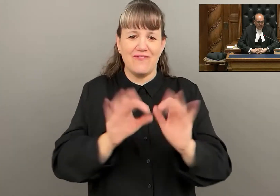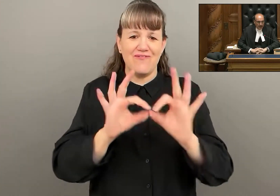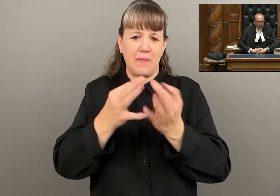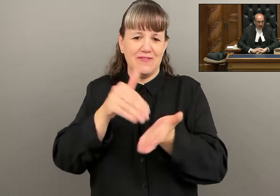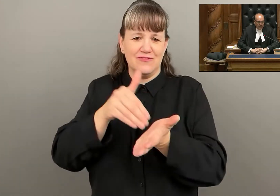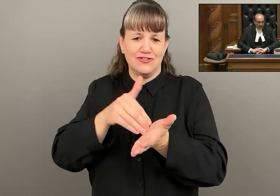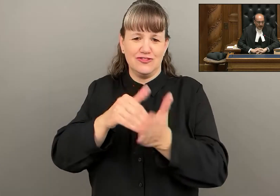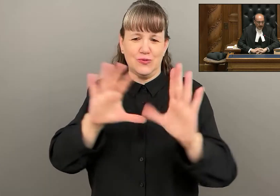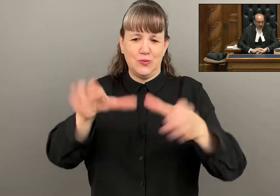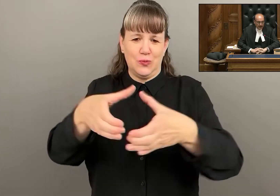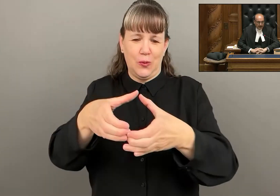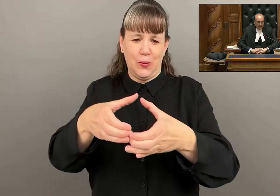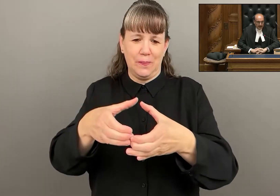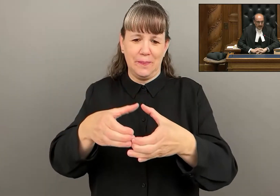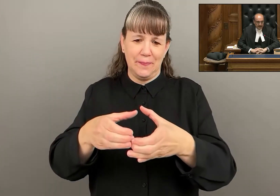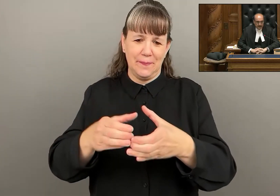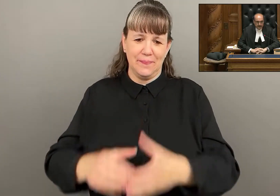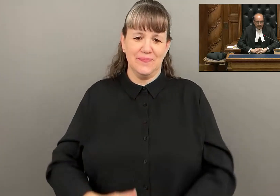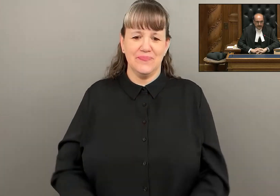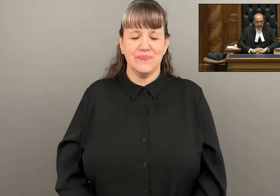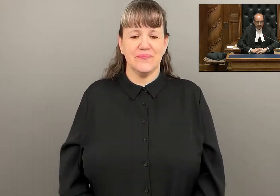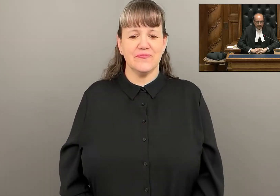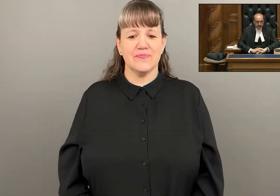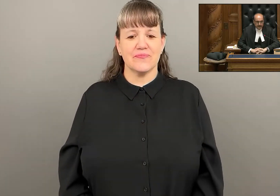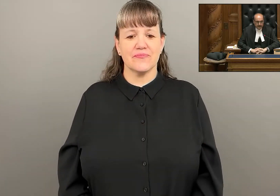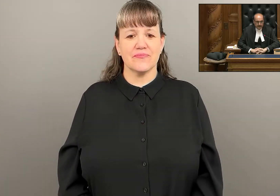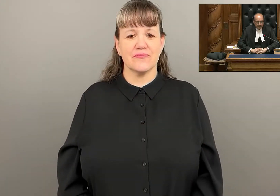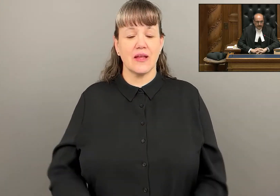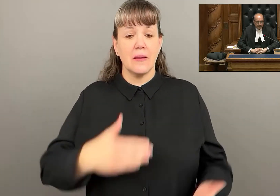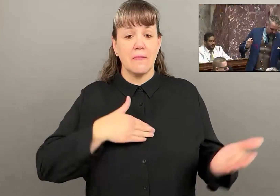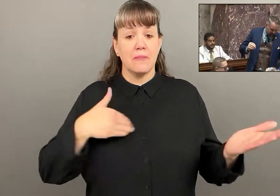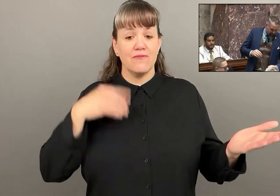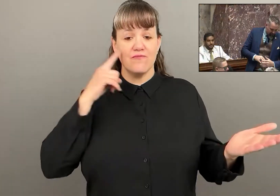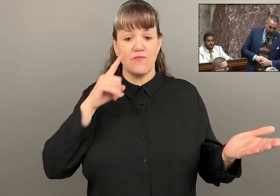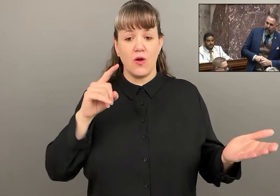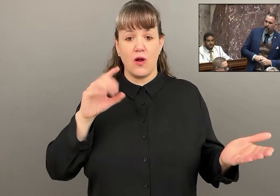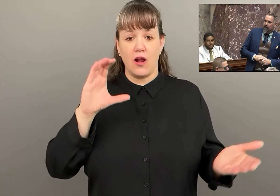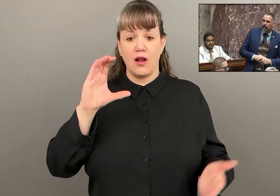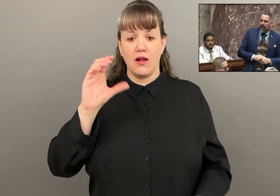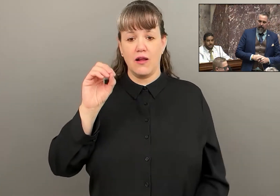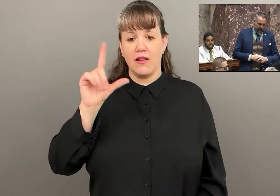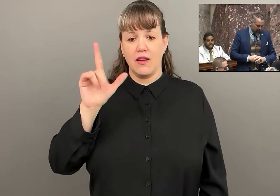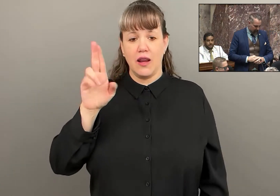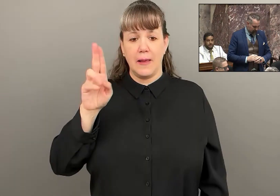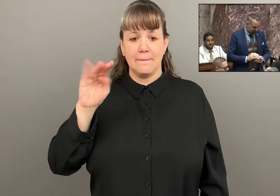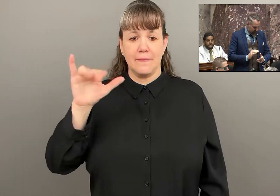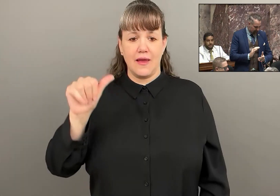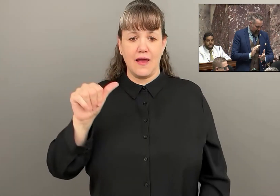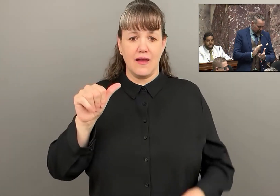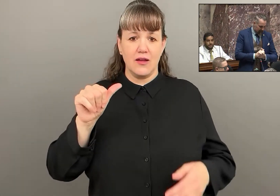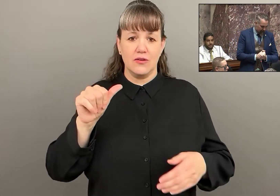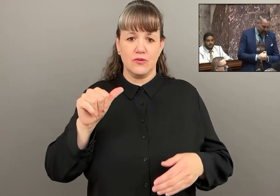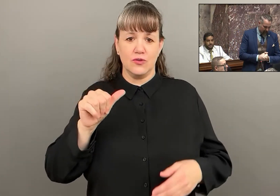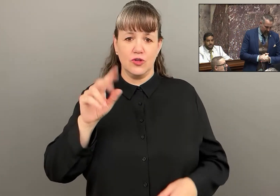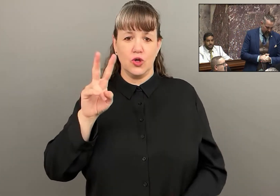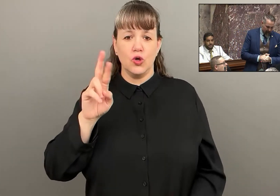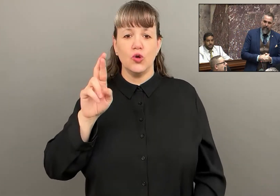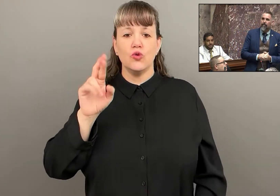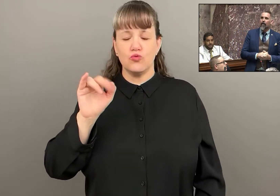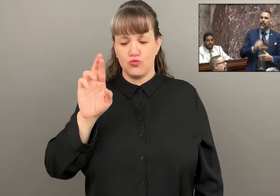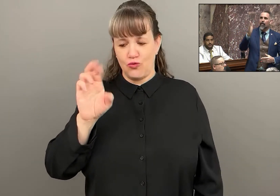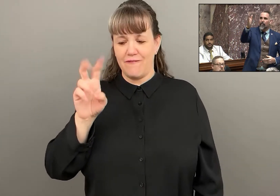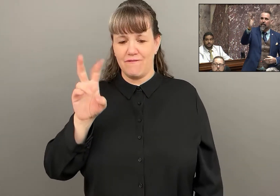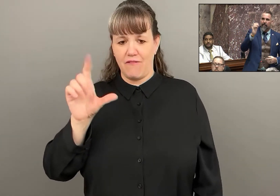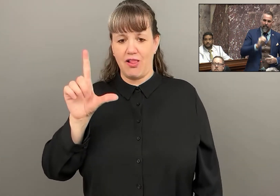you. Member for Columbia River Revelstoke. Thank you very much, Mr. Speaker. I have a very special friend and guest in the gallery today,